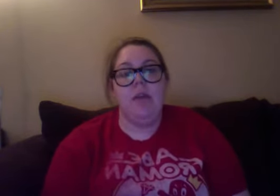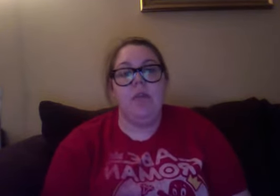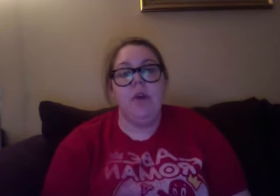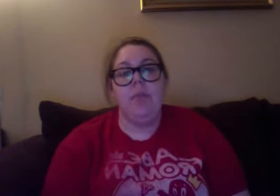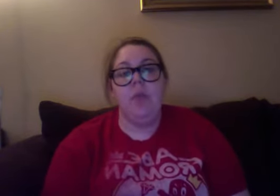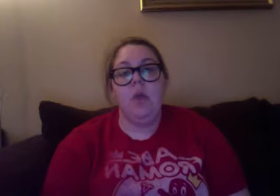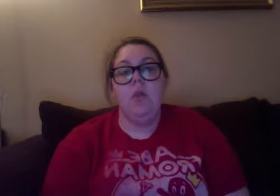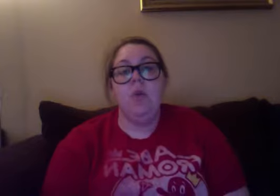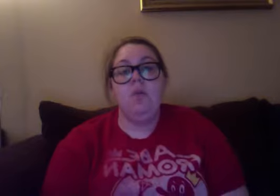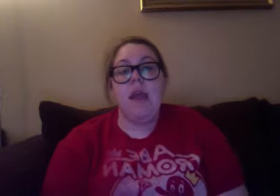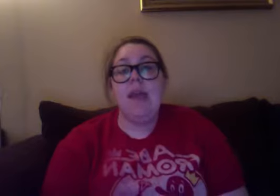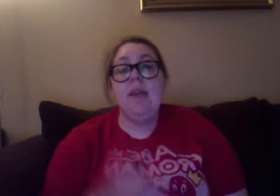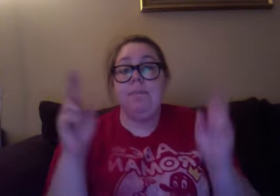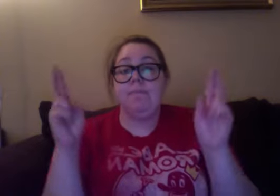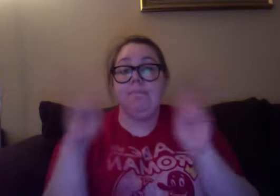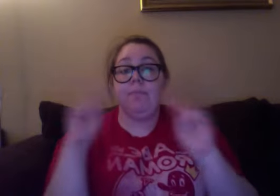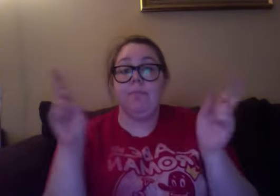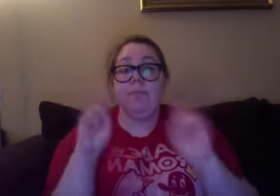So, ready?